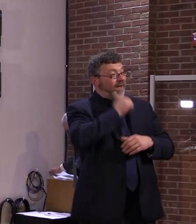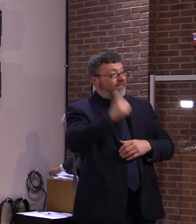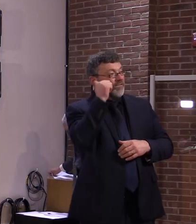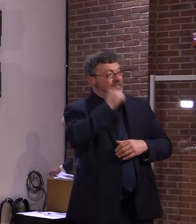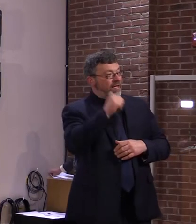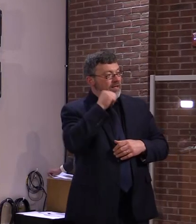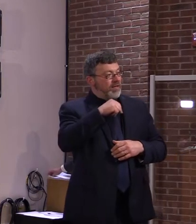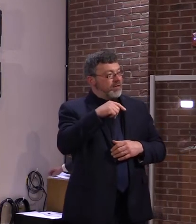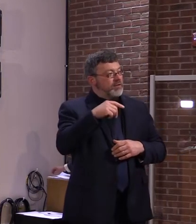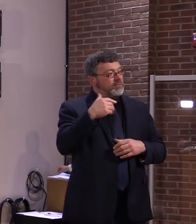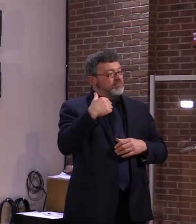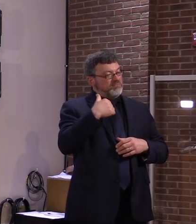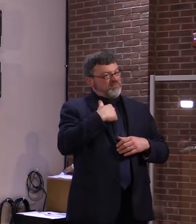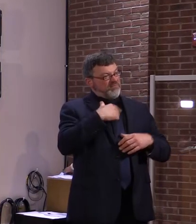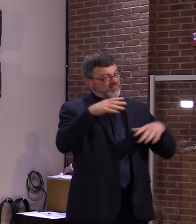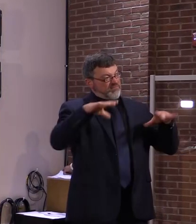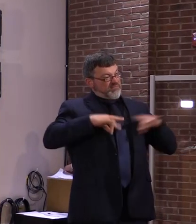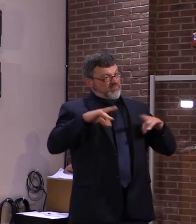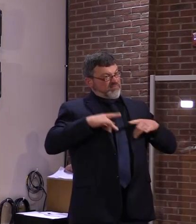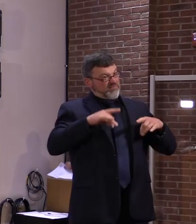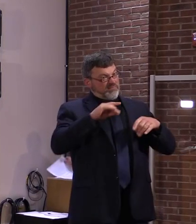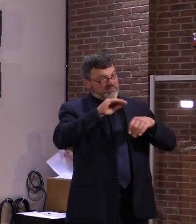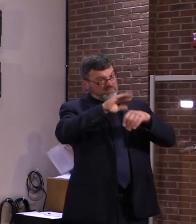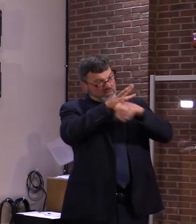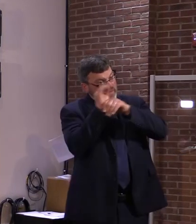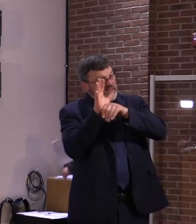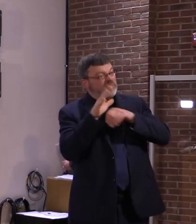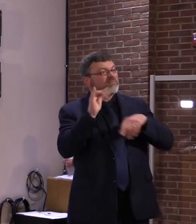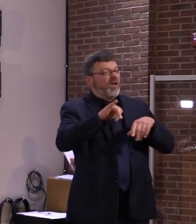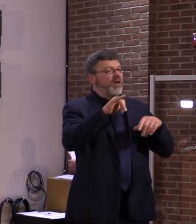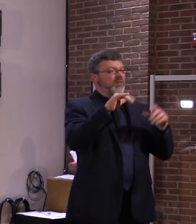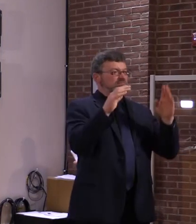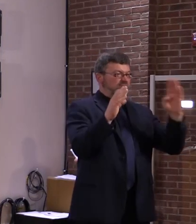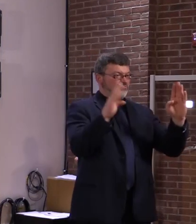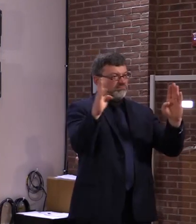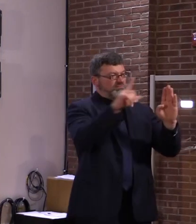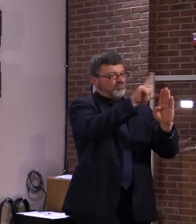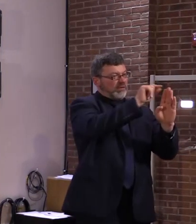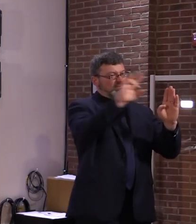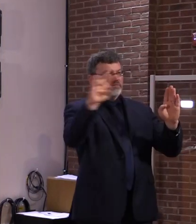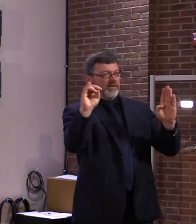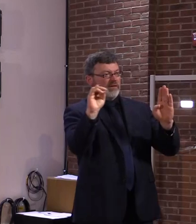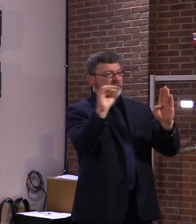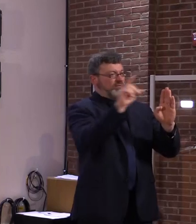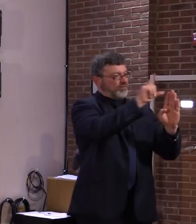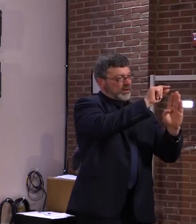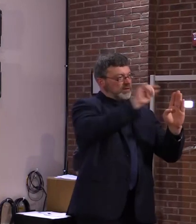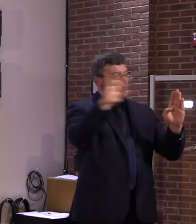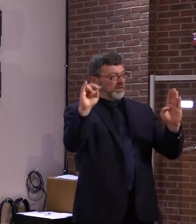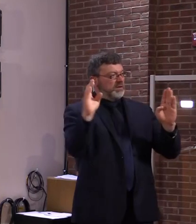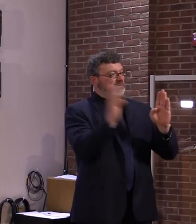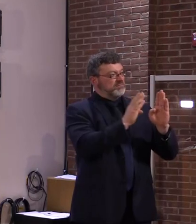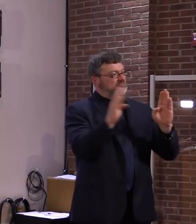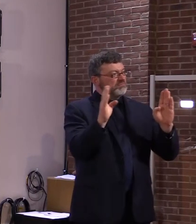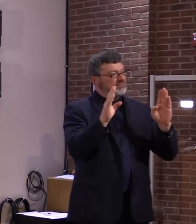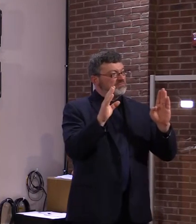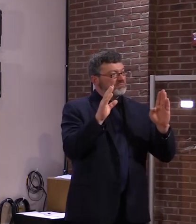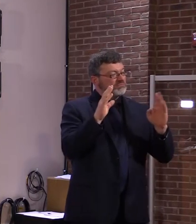today. Our new case rate is 64.7 per 100,000, compared with the national